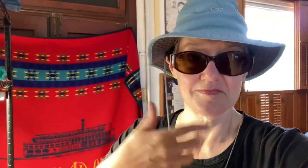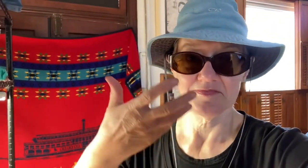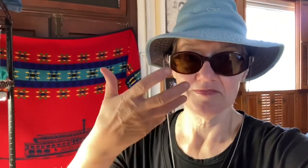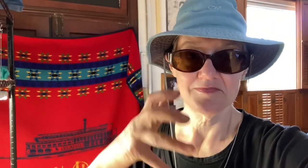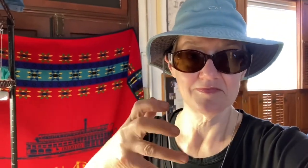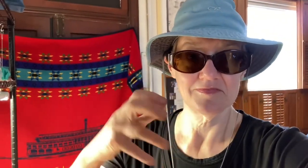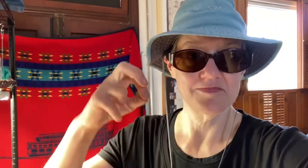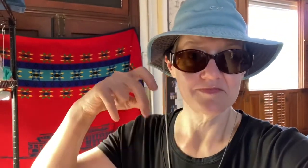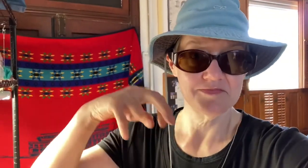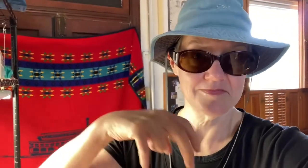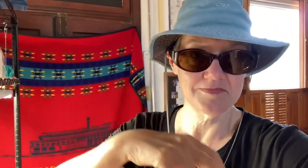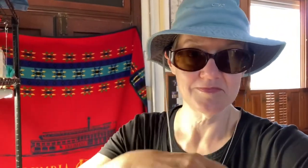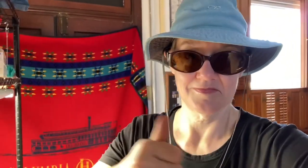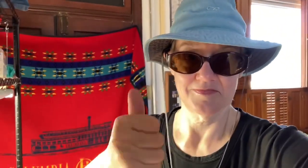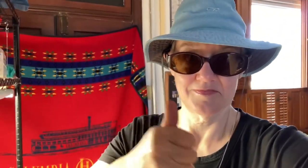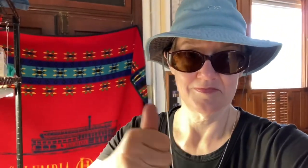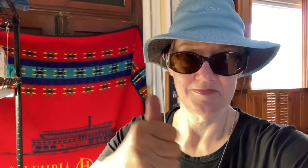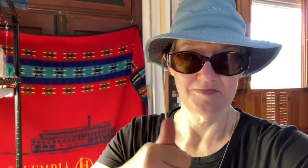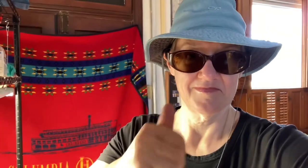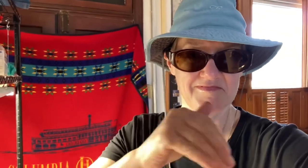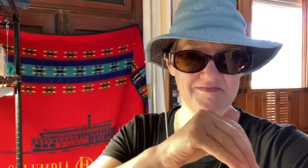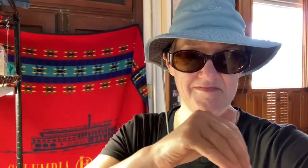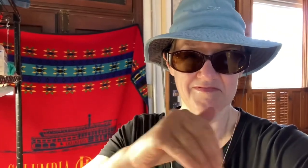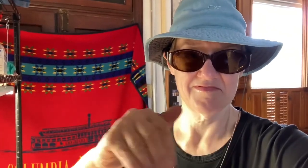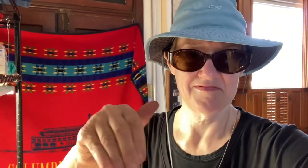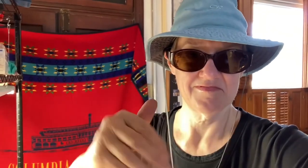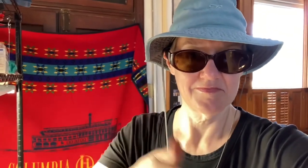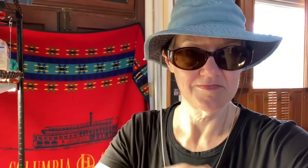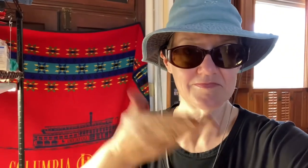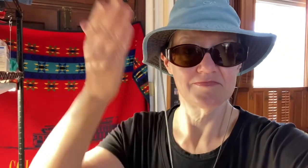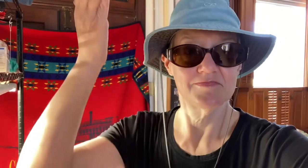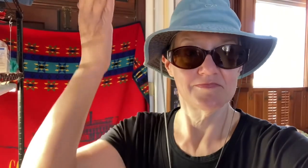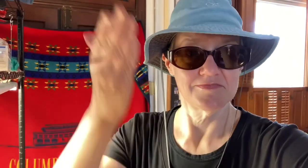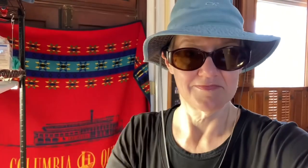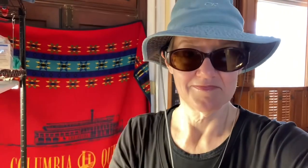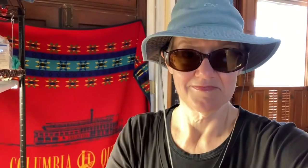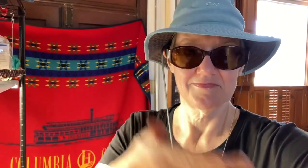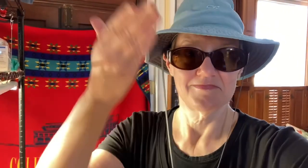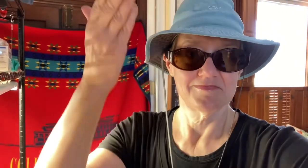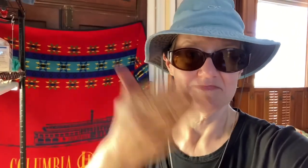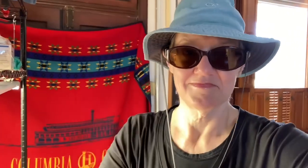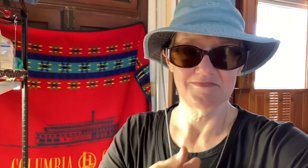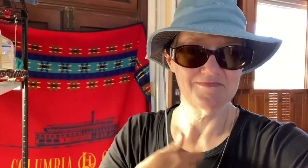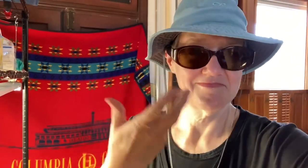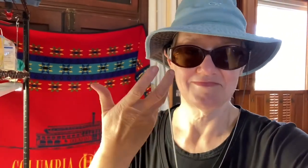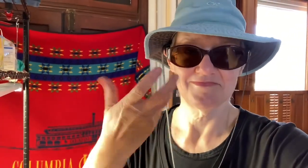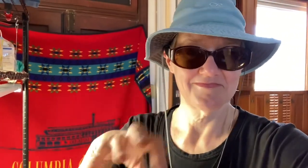And I don't want to be carrying trays up and down the basement stairs every